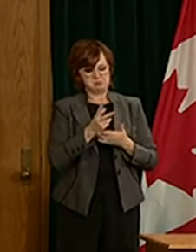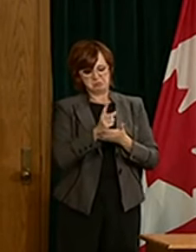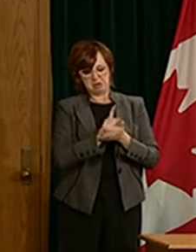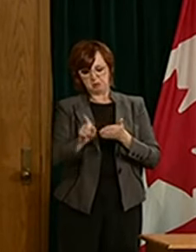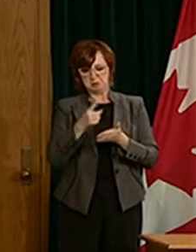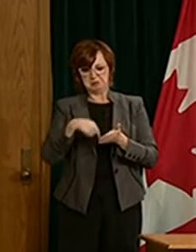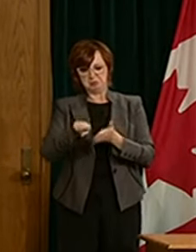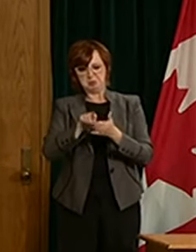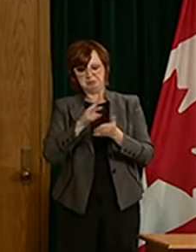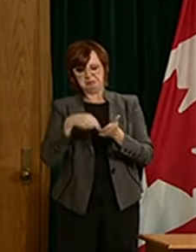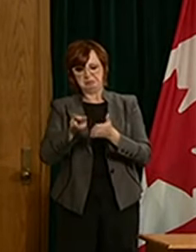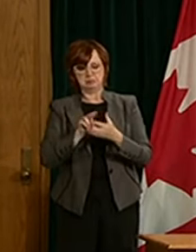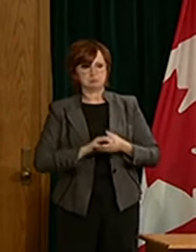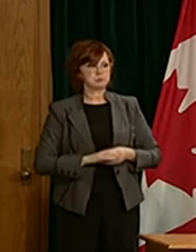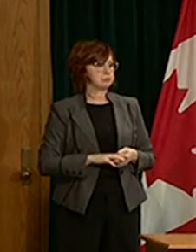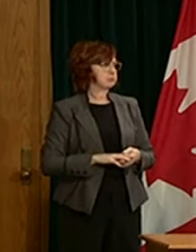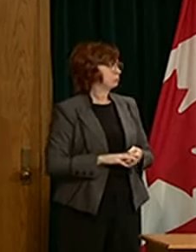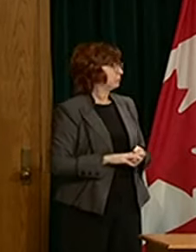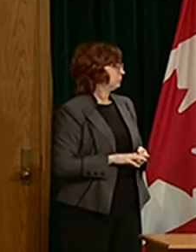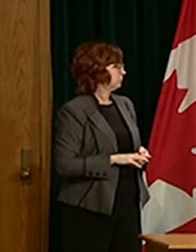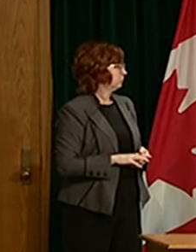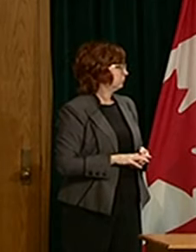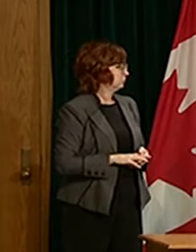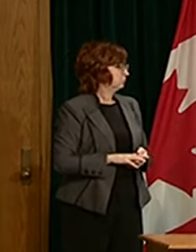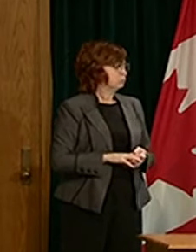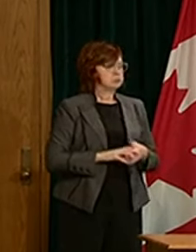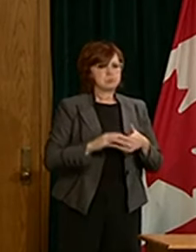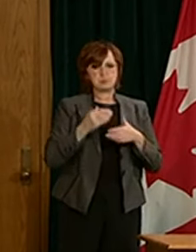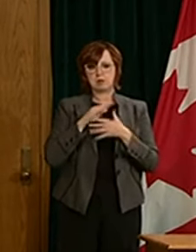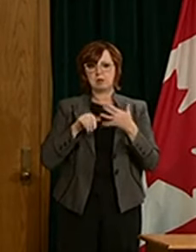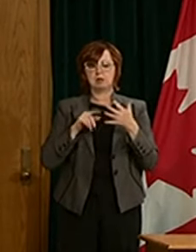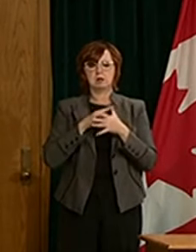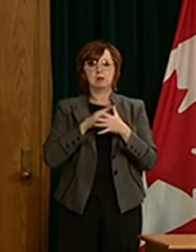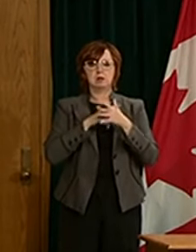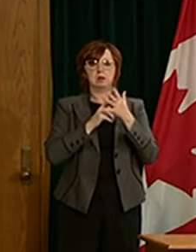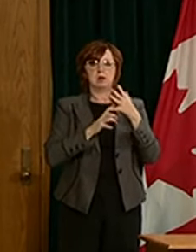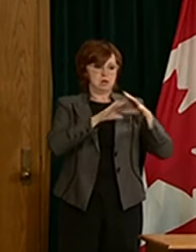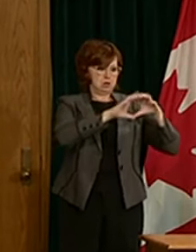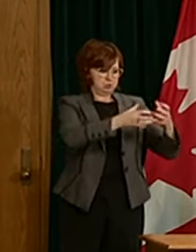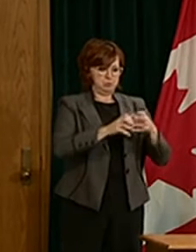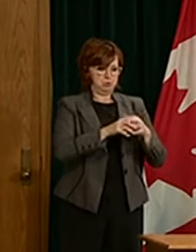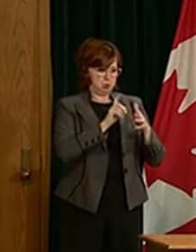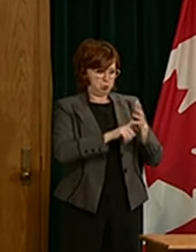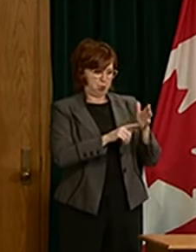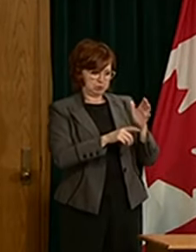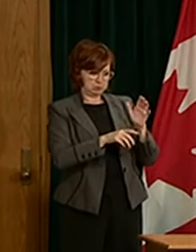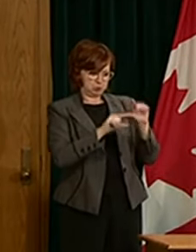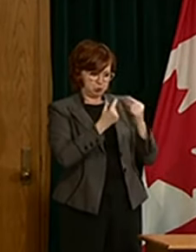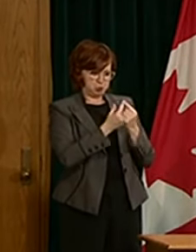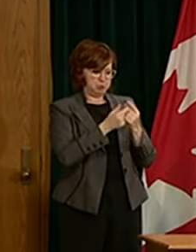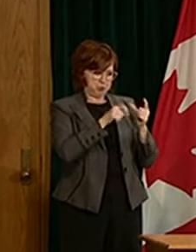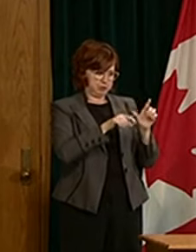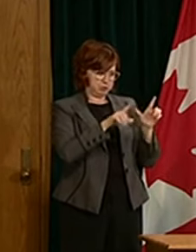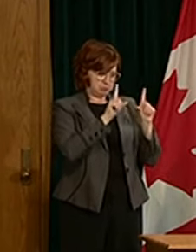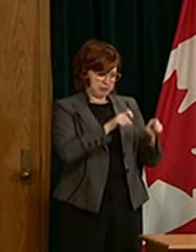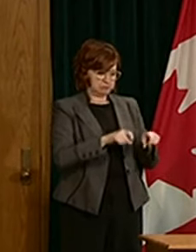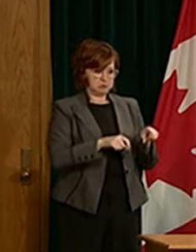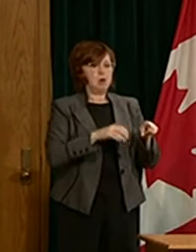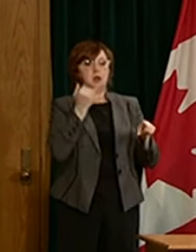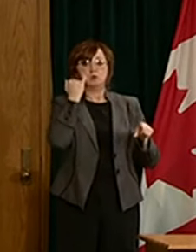Our population health strategies include prioritizing population groups for testing. That includes people who are admitted